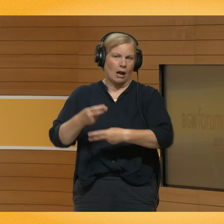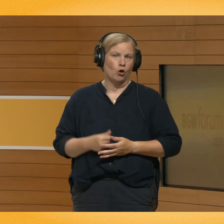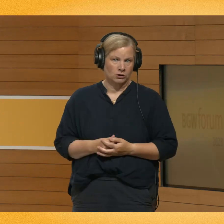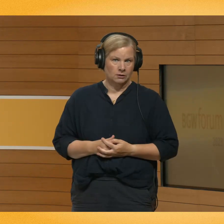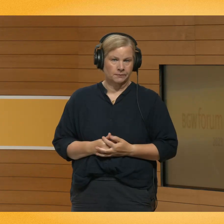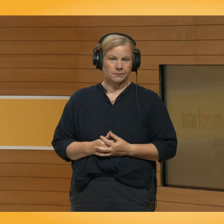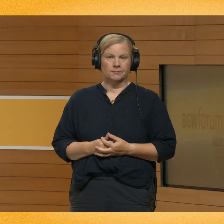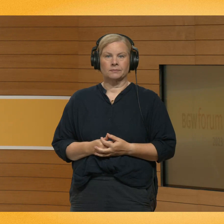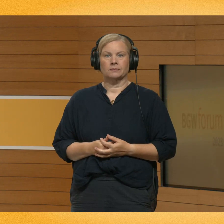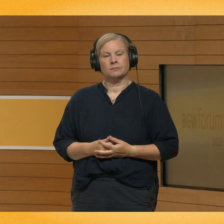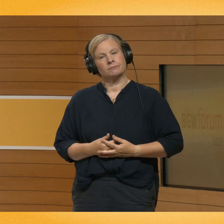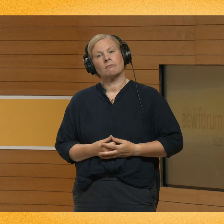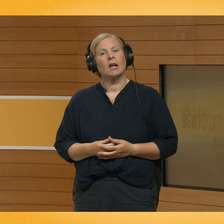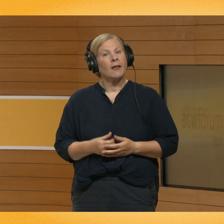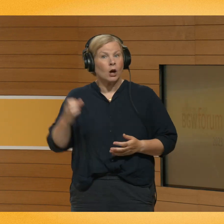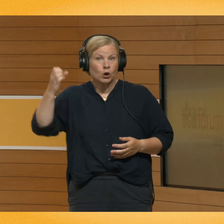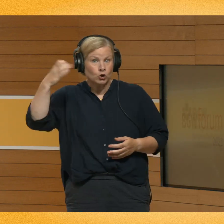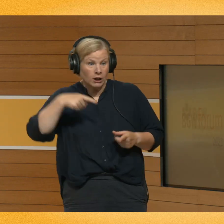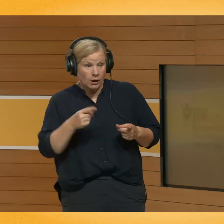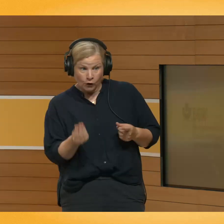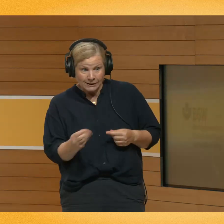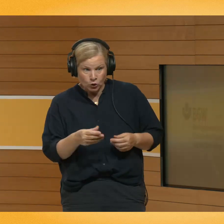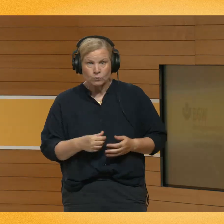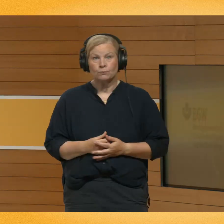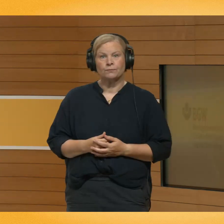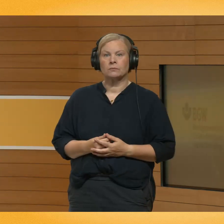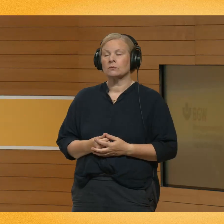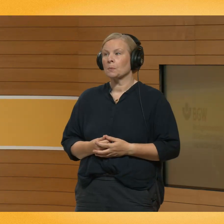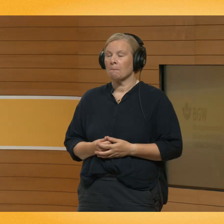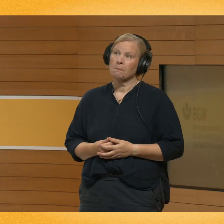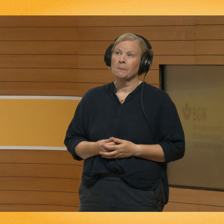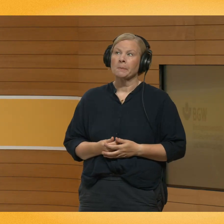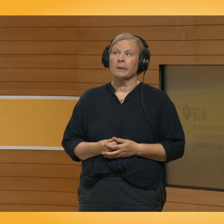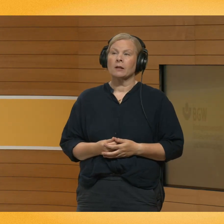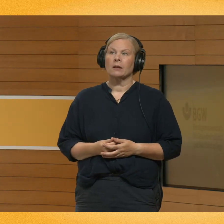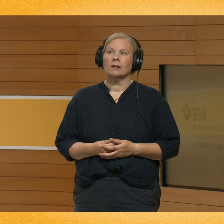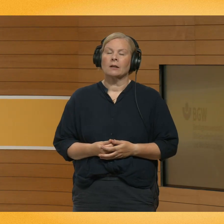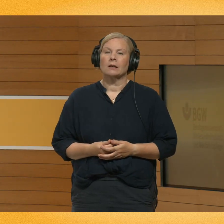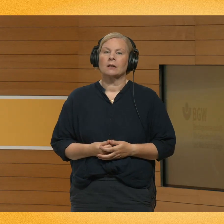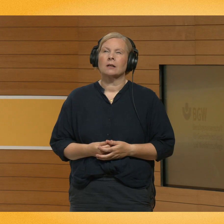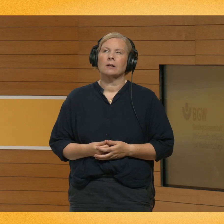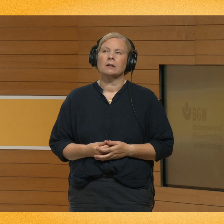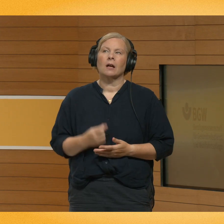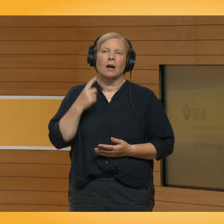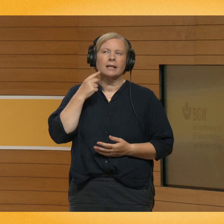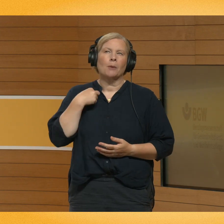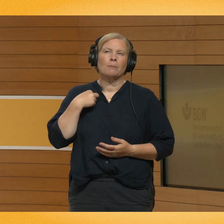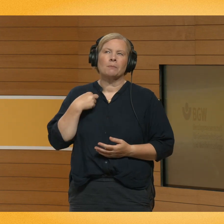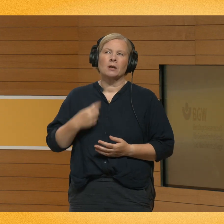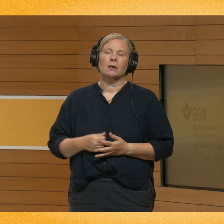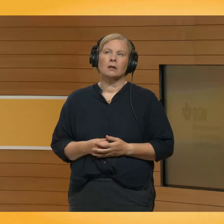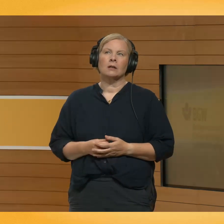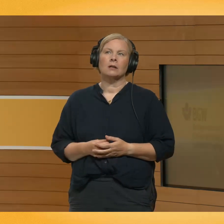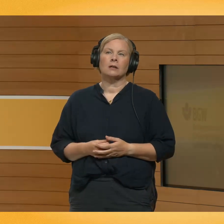something? Yes, I think a very good thing from the Magnet principle is the professionalization of